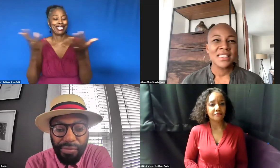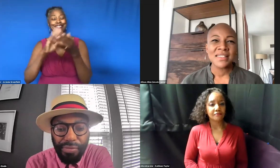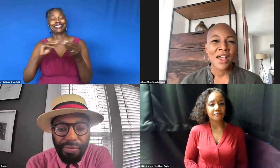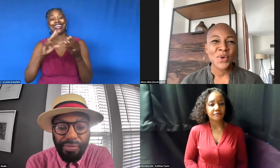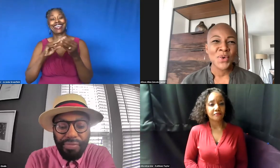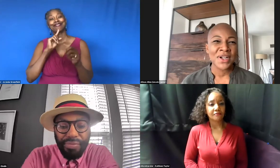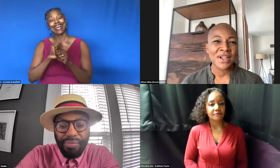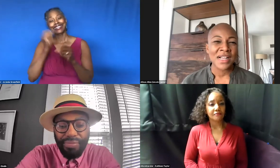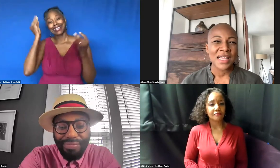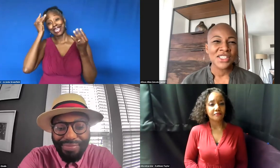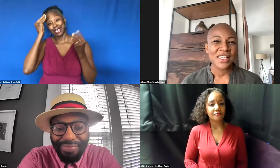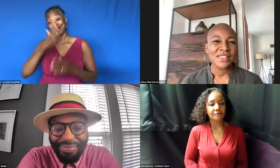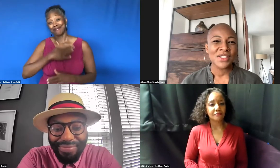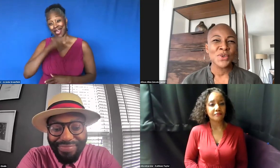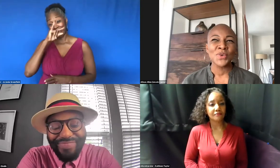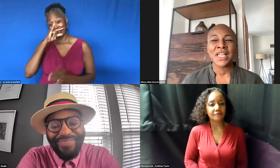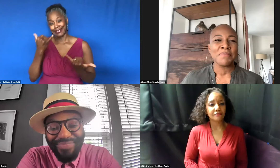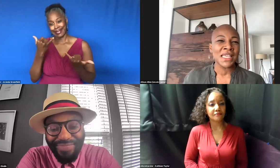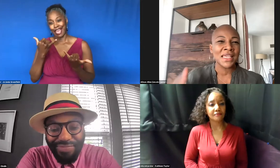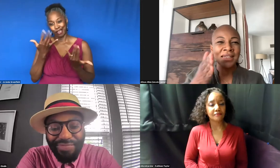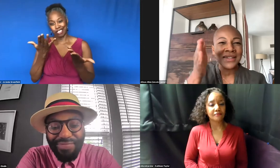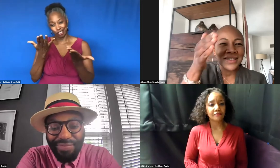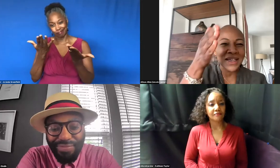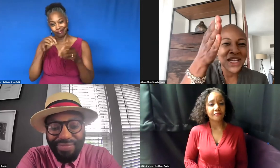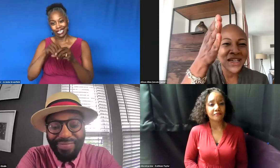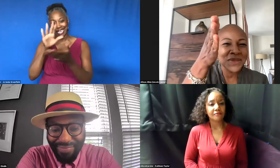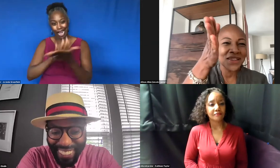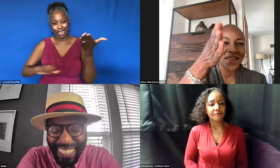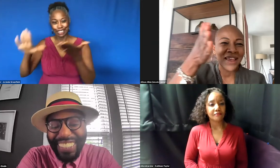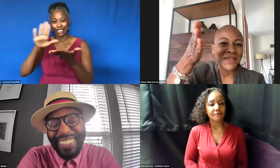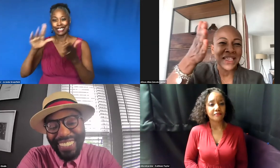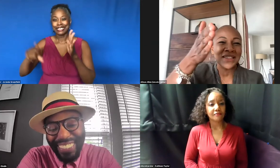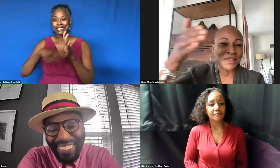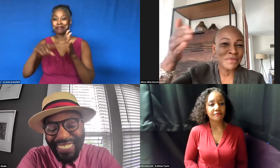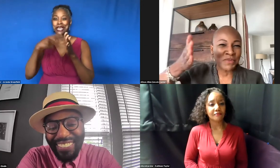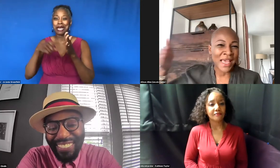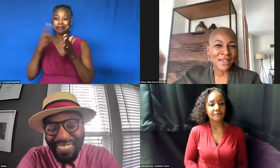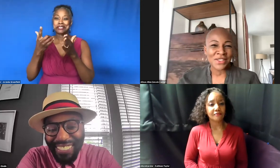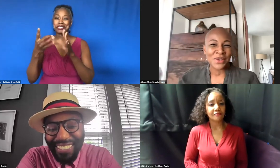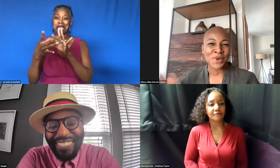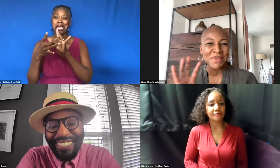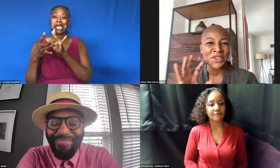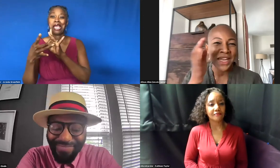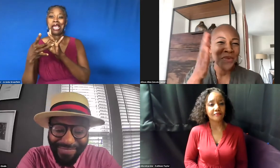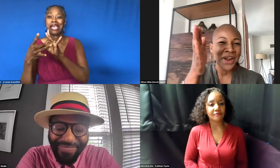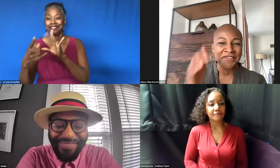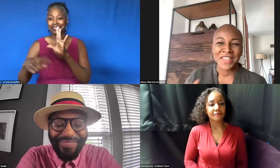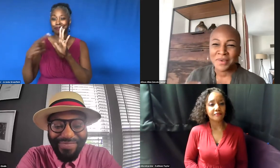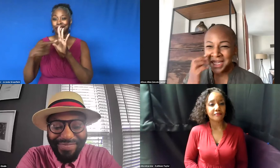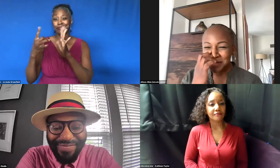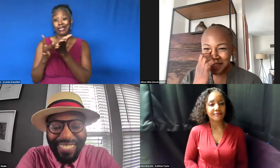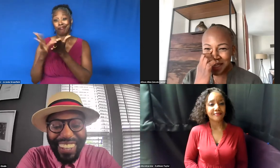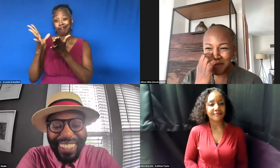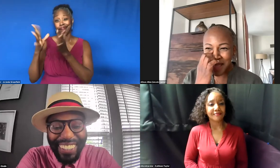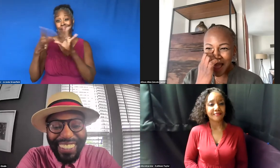on my kids now who are college kids who let me in sometimes and they easily move me out. So I get in where I can